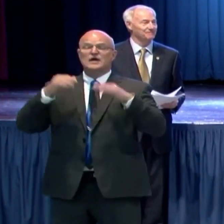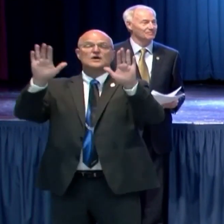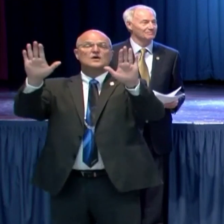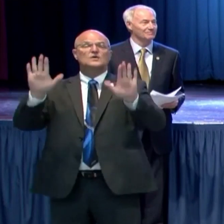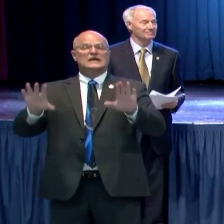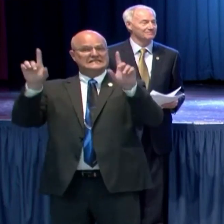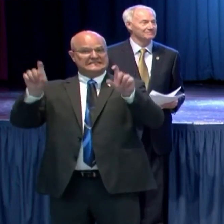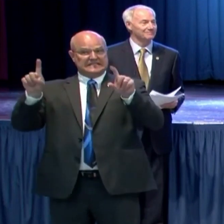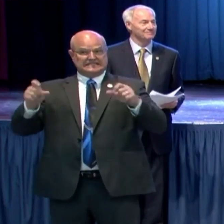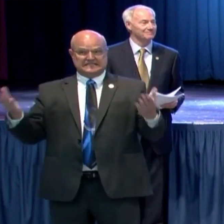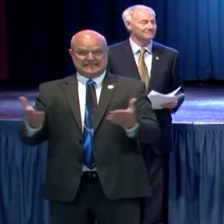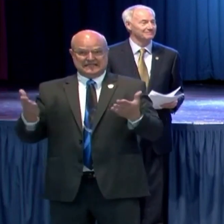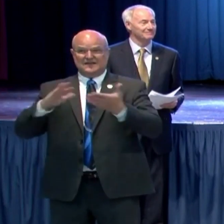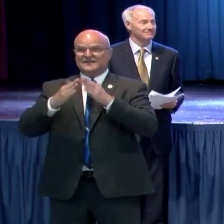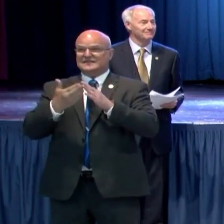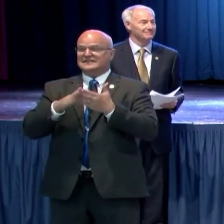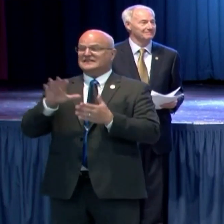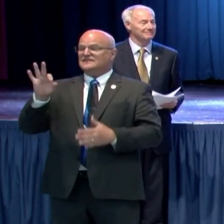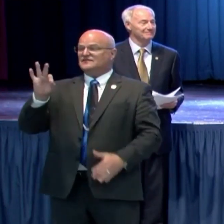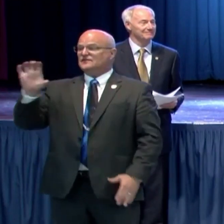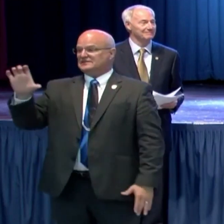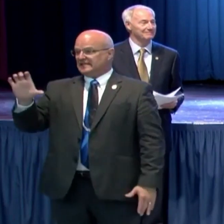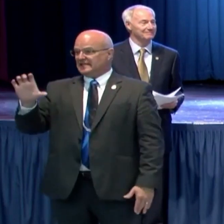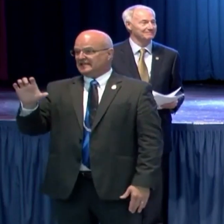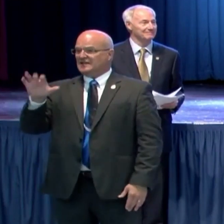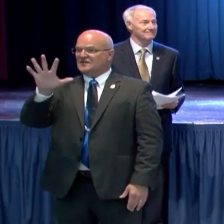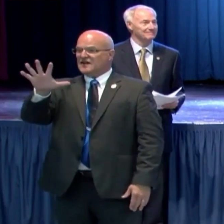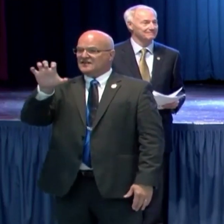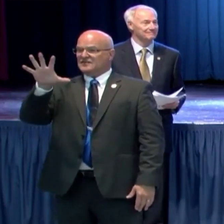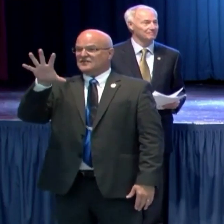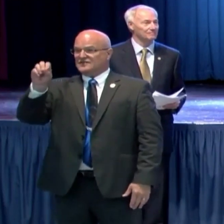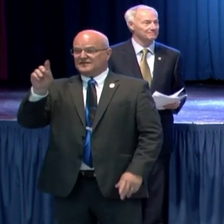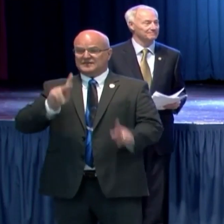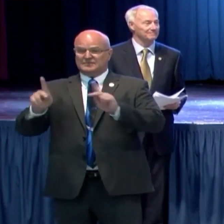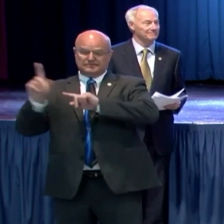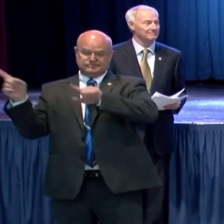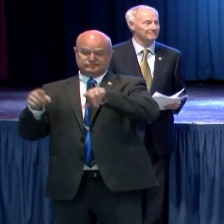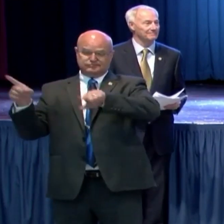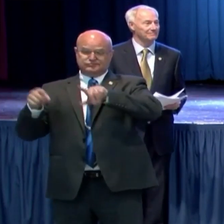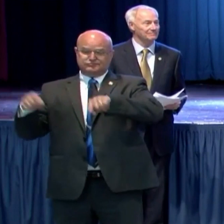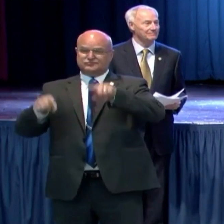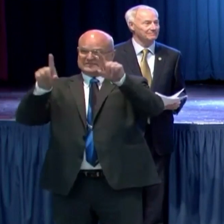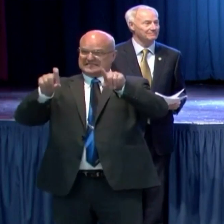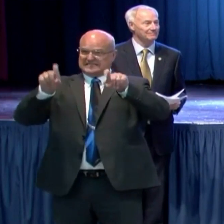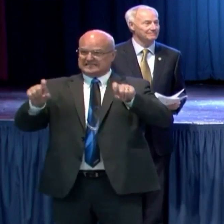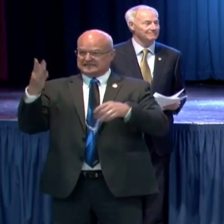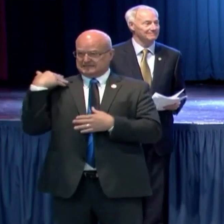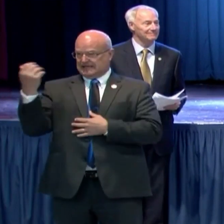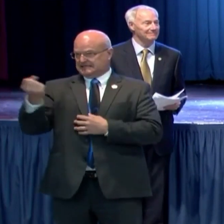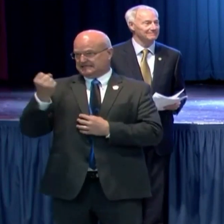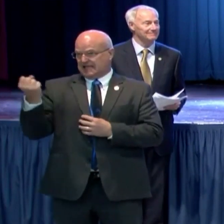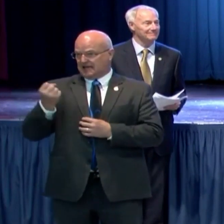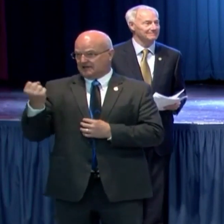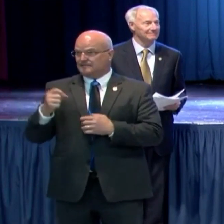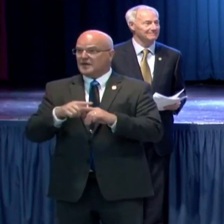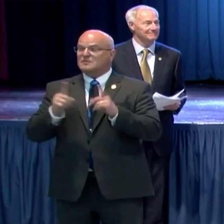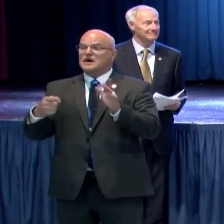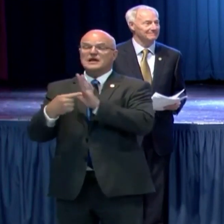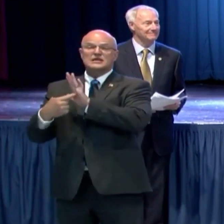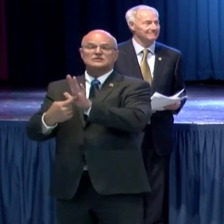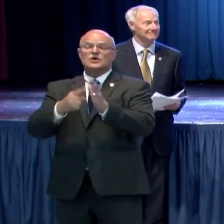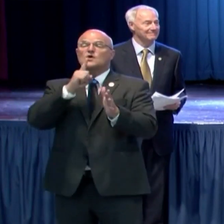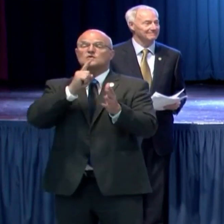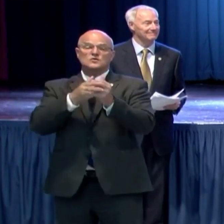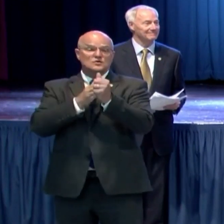great testing here in the city of Forest City. 550 people came out to be tested this past Saturday. But it shows the